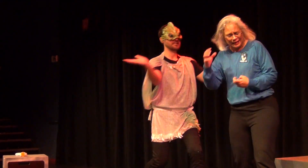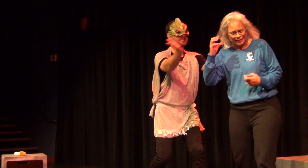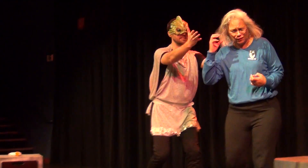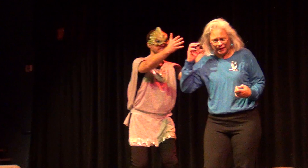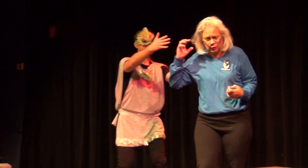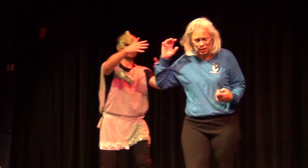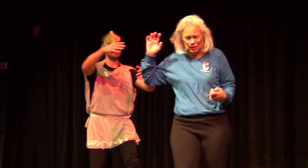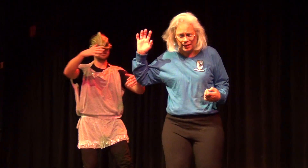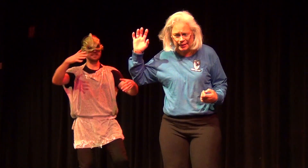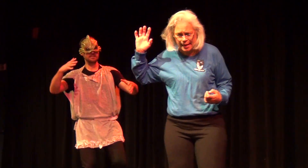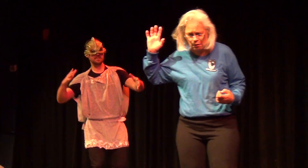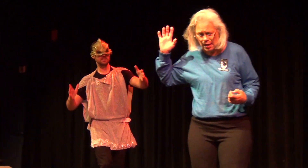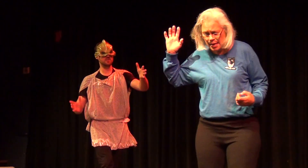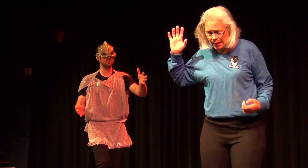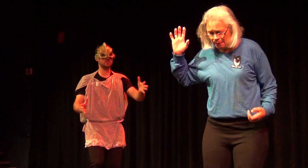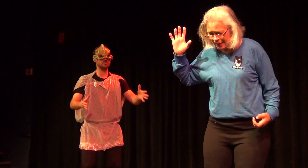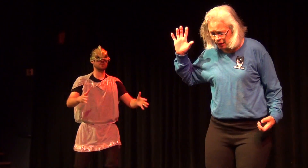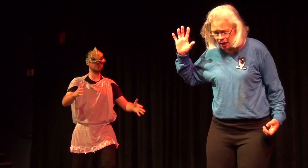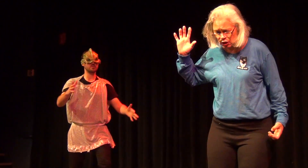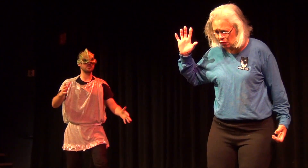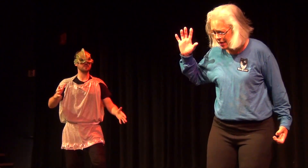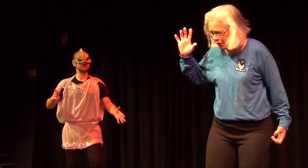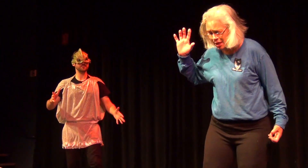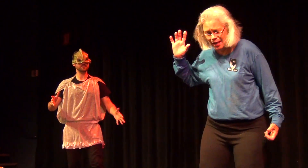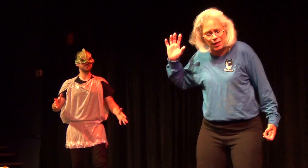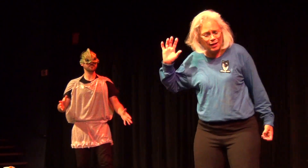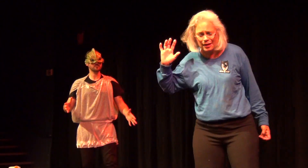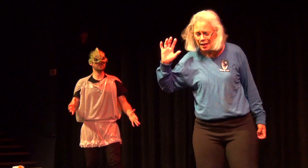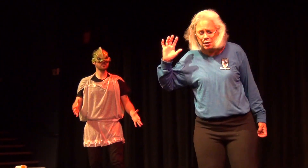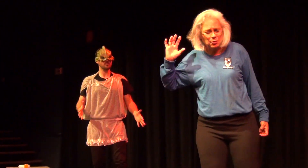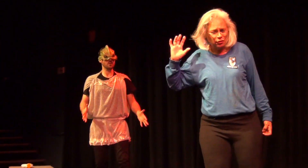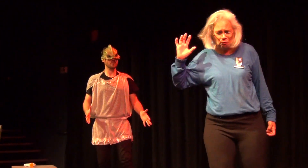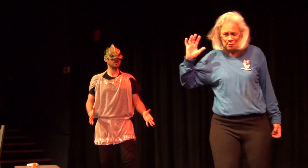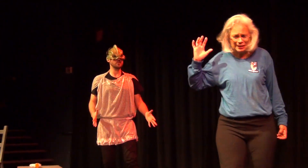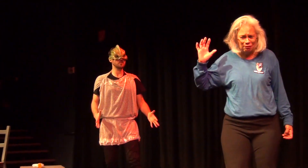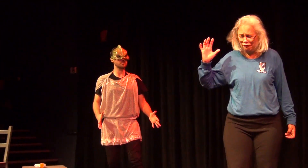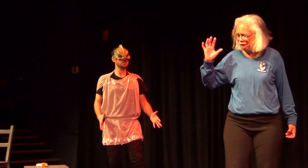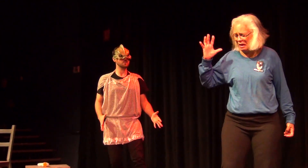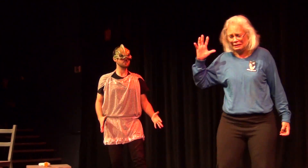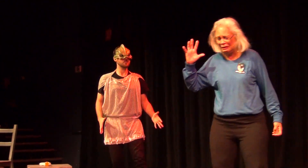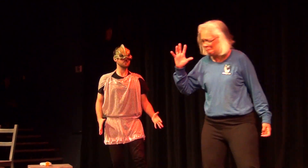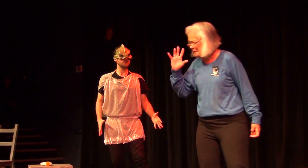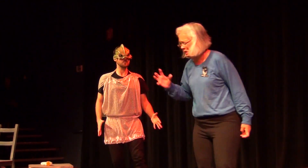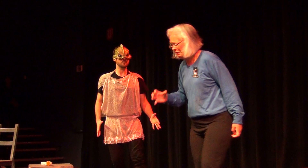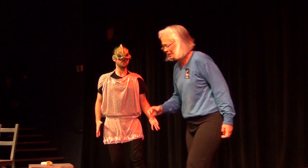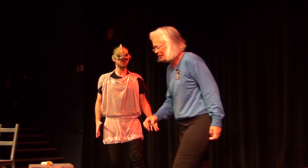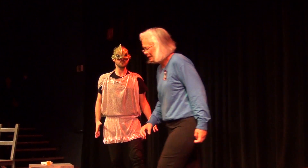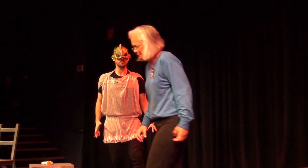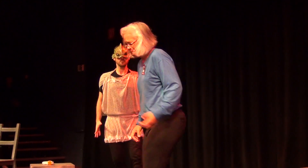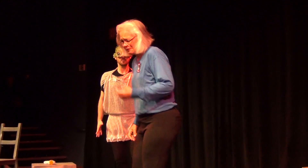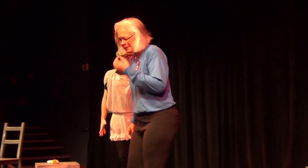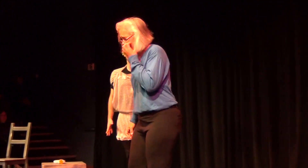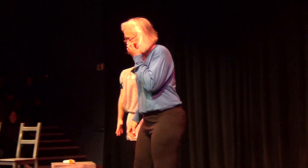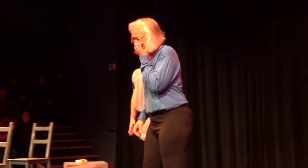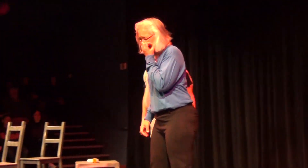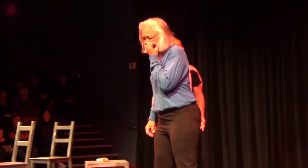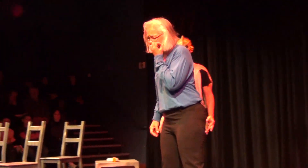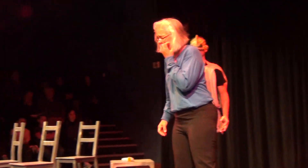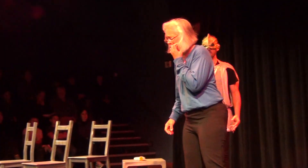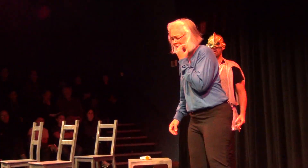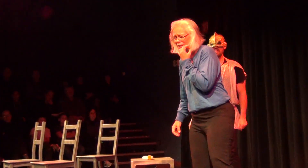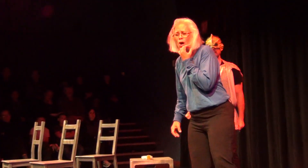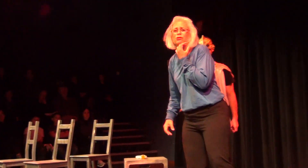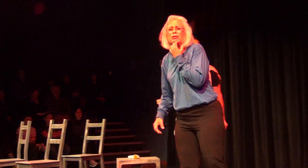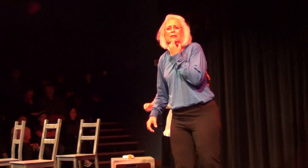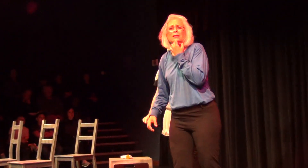I can't answer that question right now. My dog trainer will throw me to the vet in a minute.